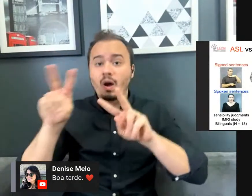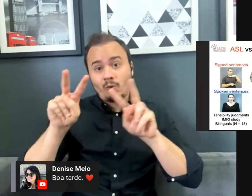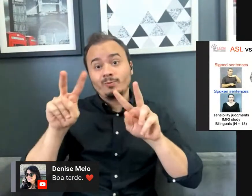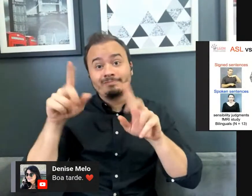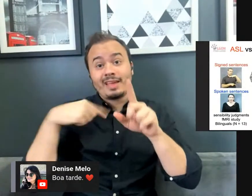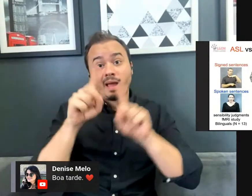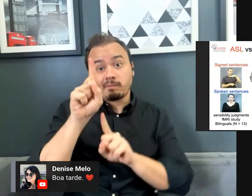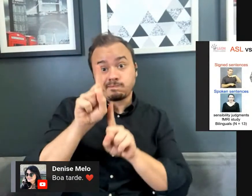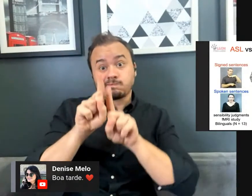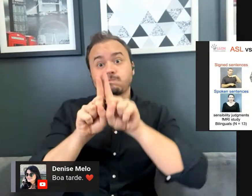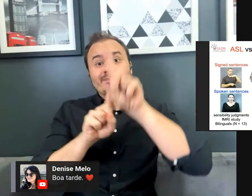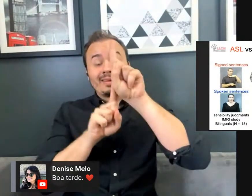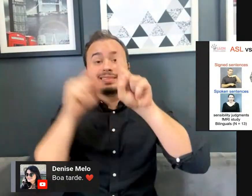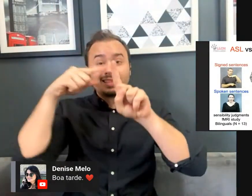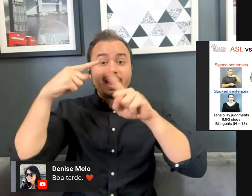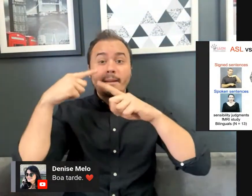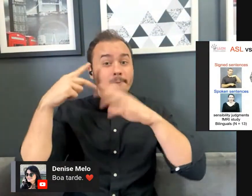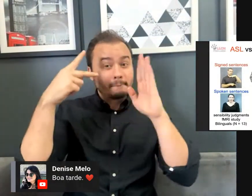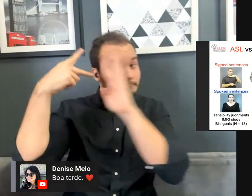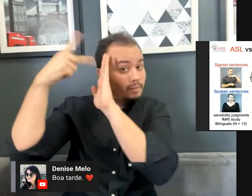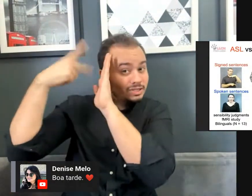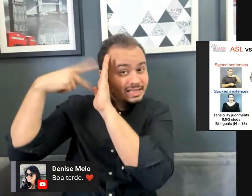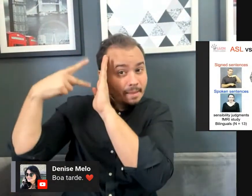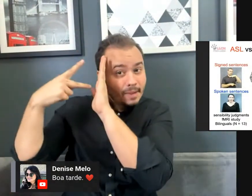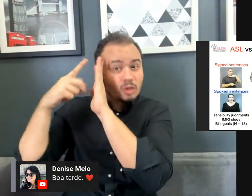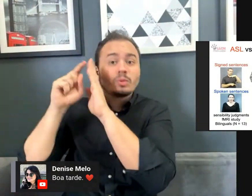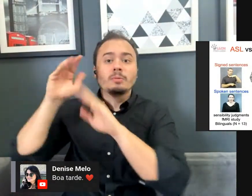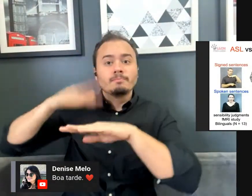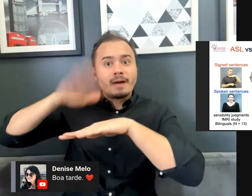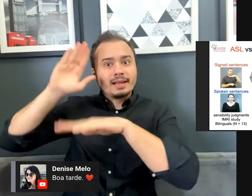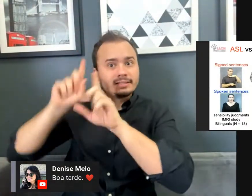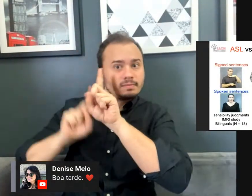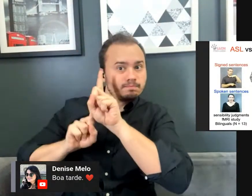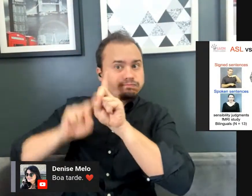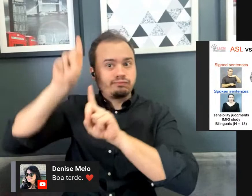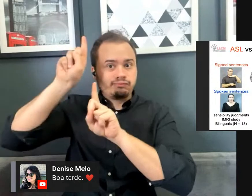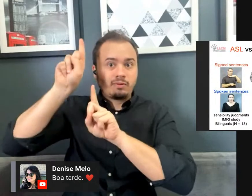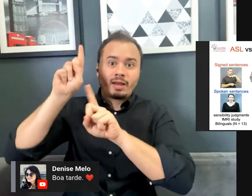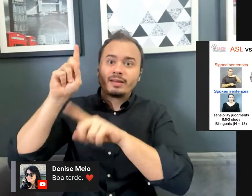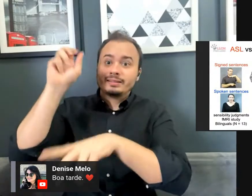visual processing for comprehending sign.